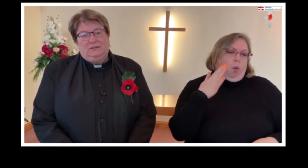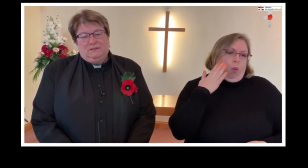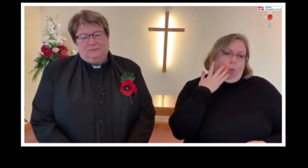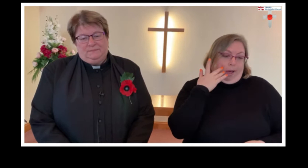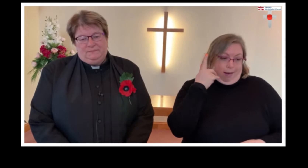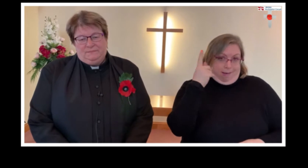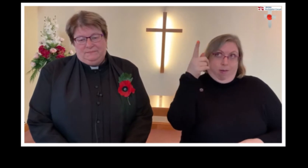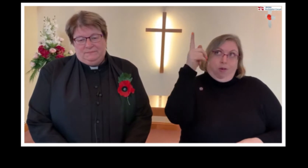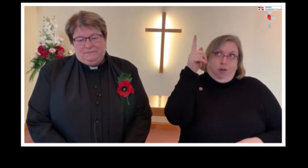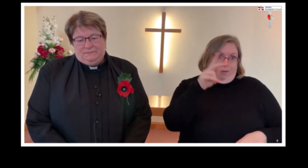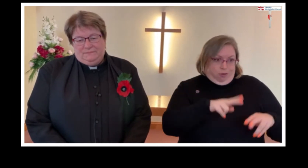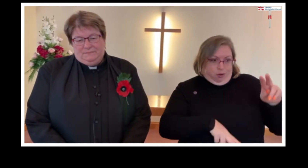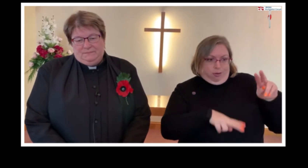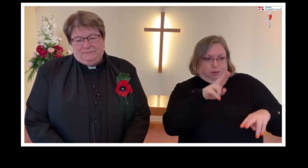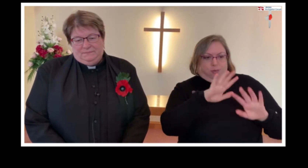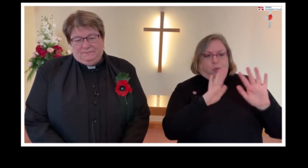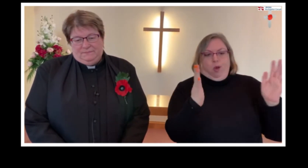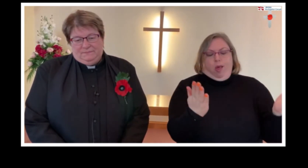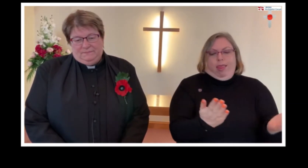the world.